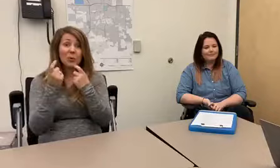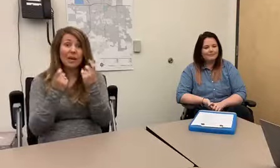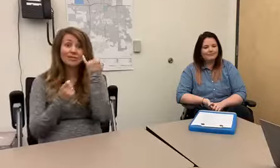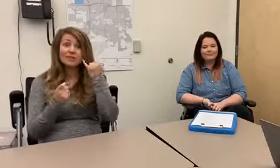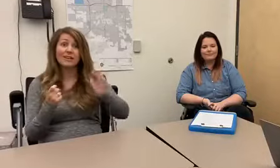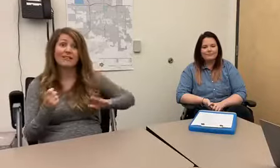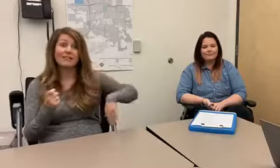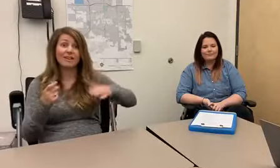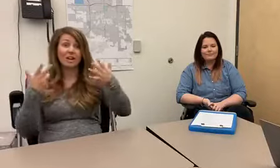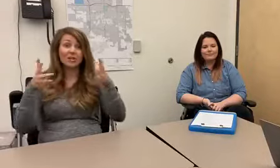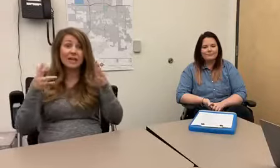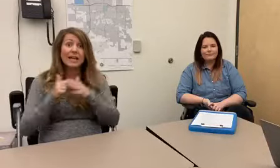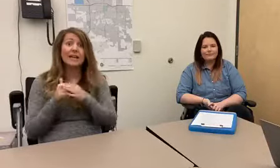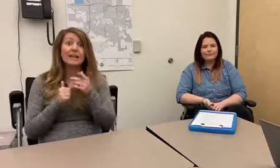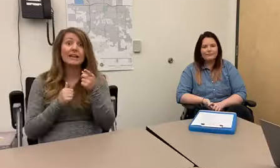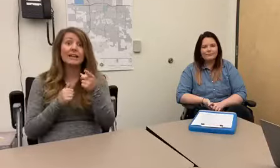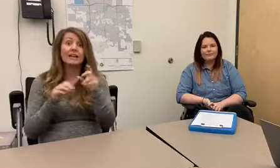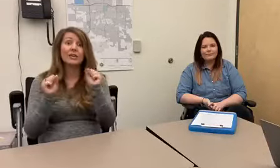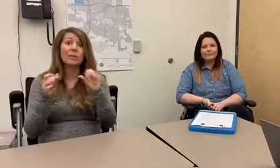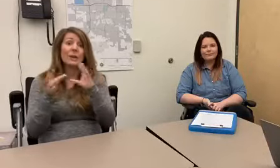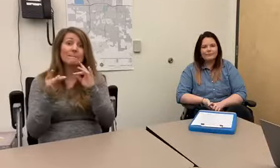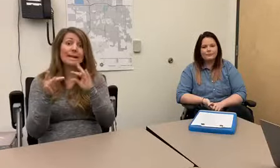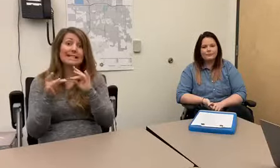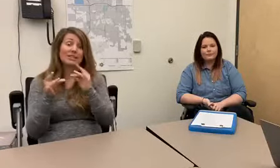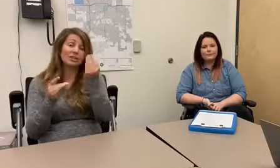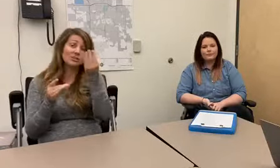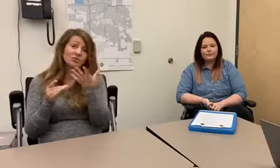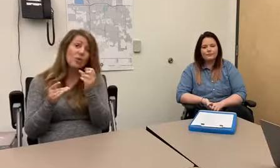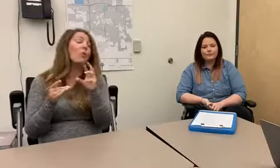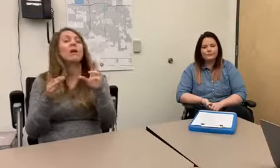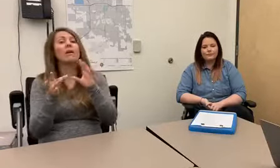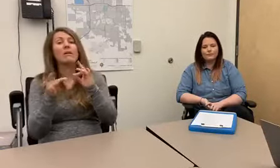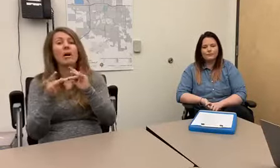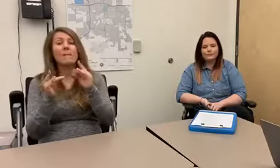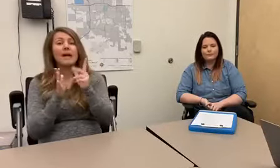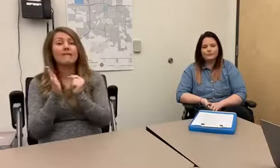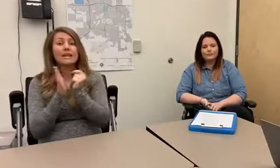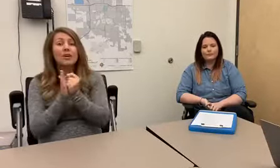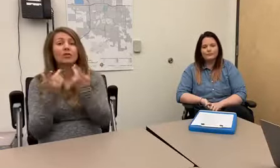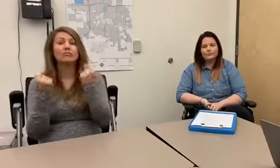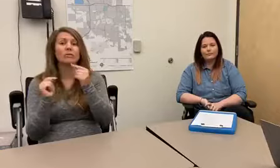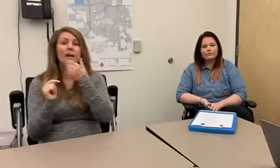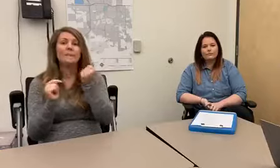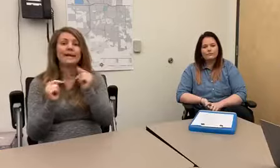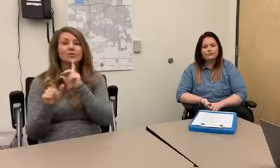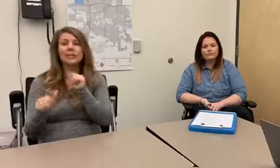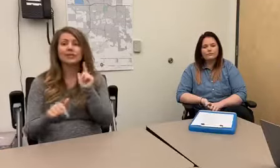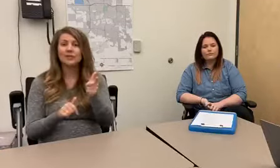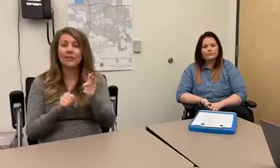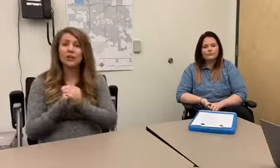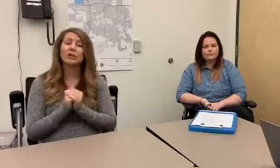already, you're welcome to message those to us or comment on this video. We'll do our best to answer later. As always, you can